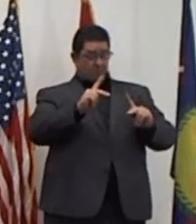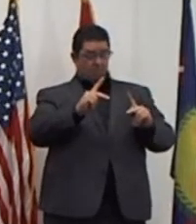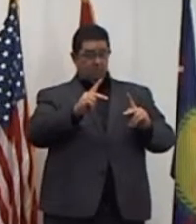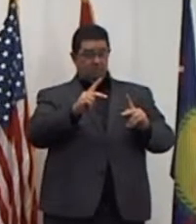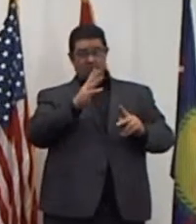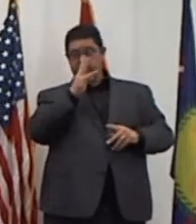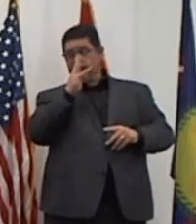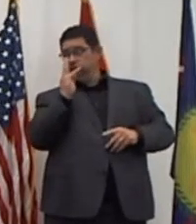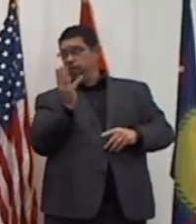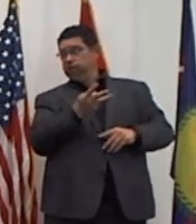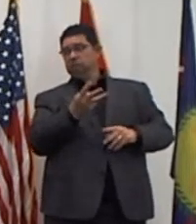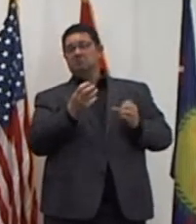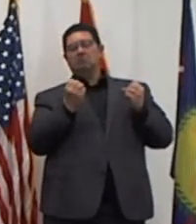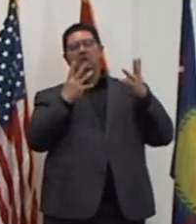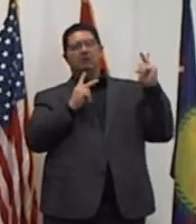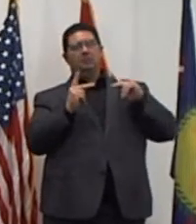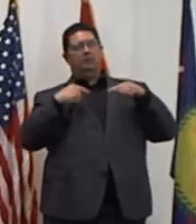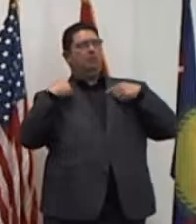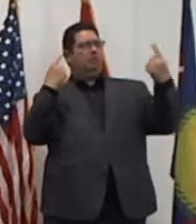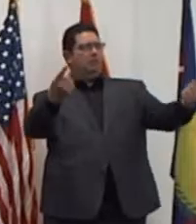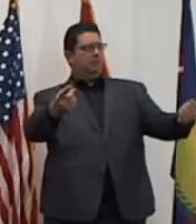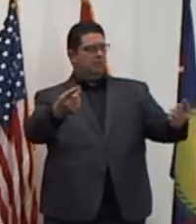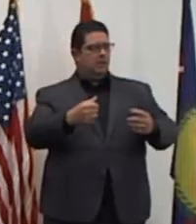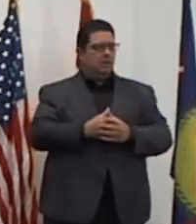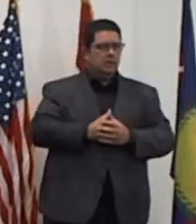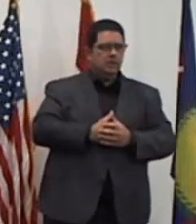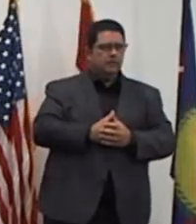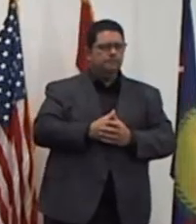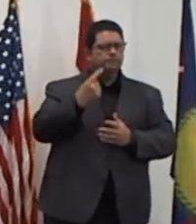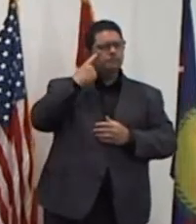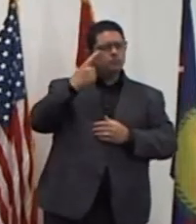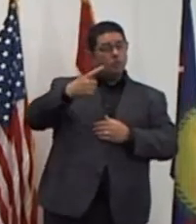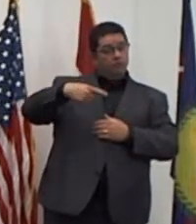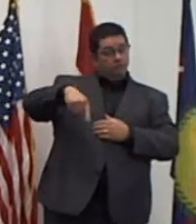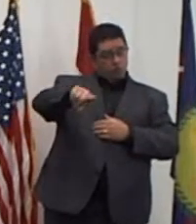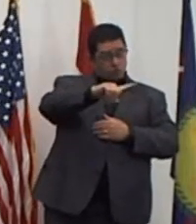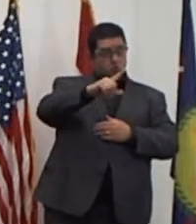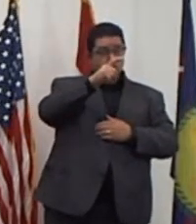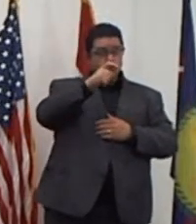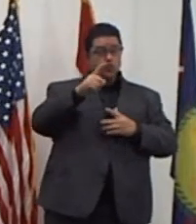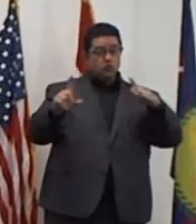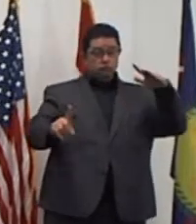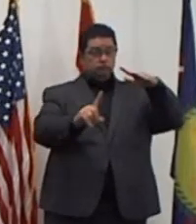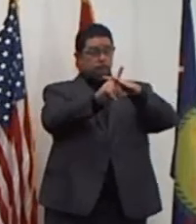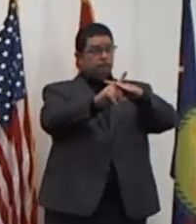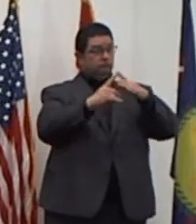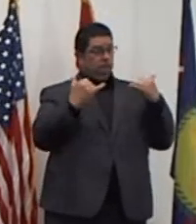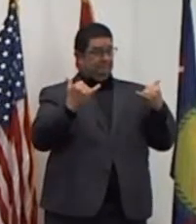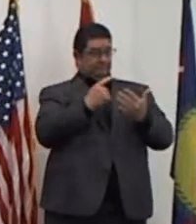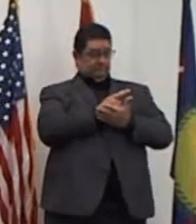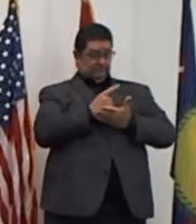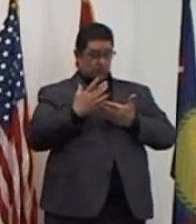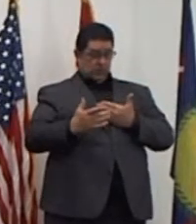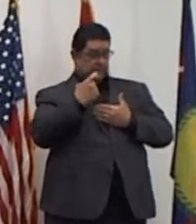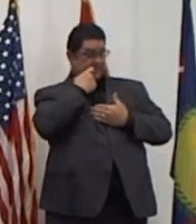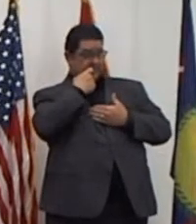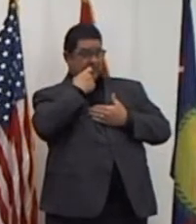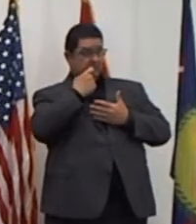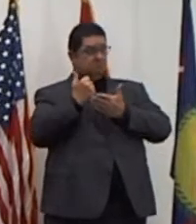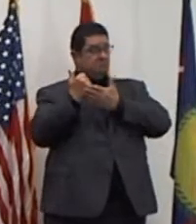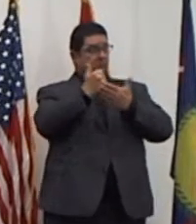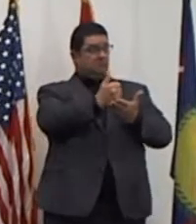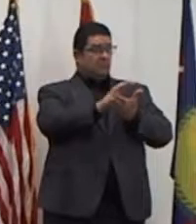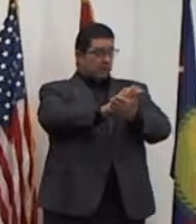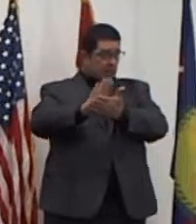many. And for those of you who came this weekend to help clean up Kinloch in an effort organized